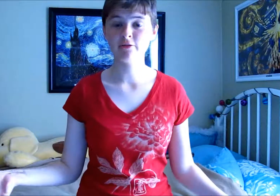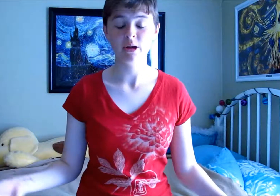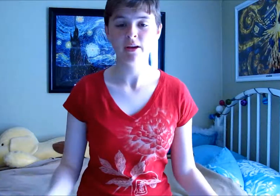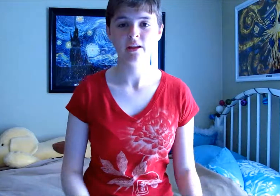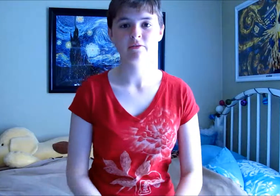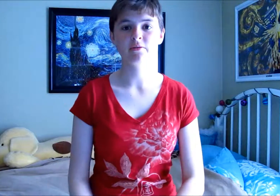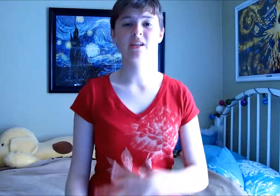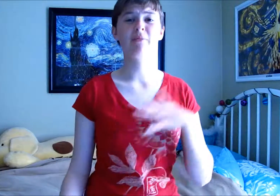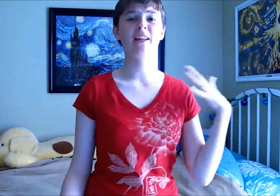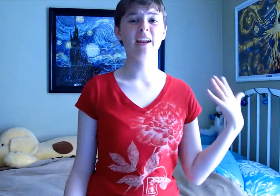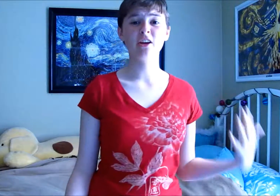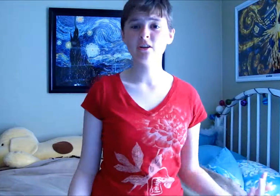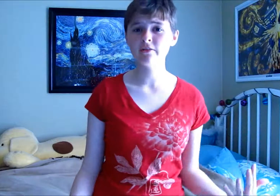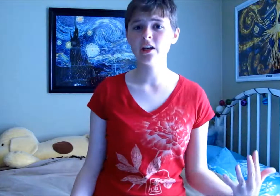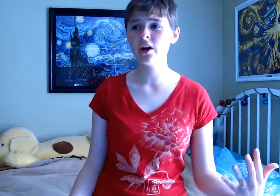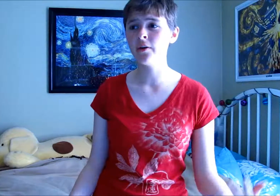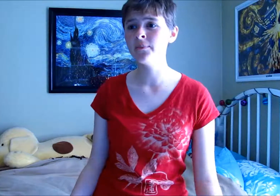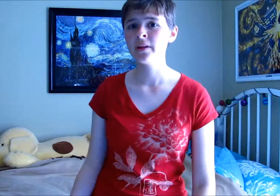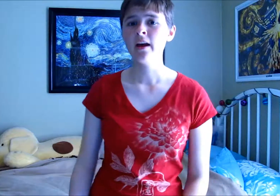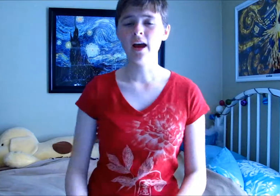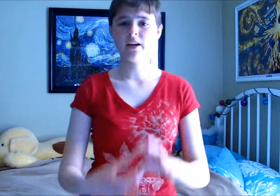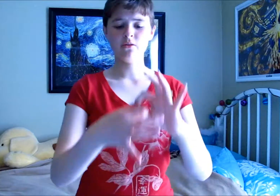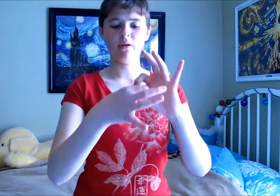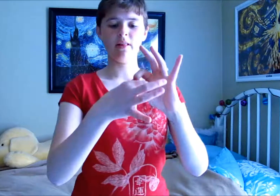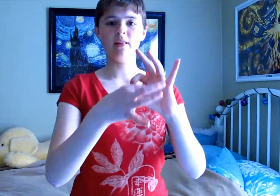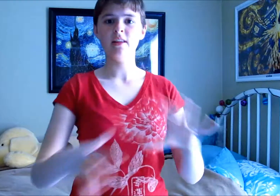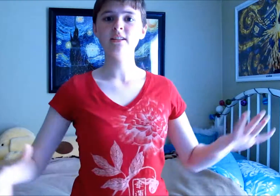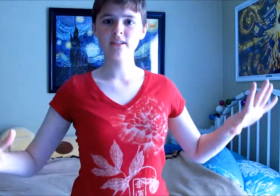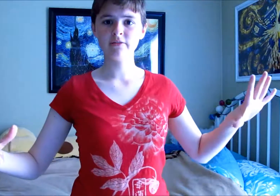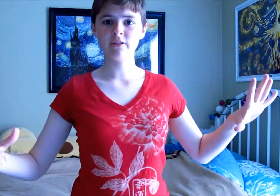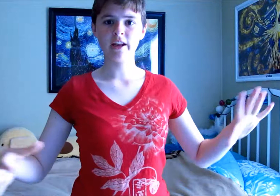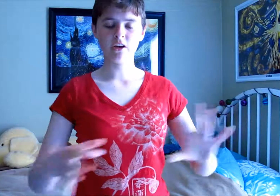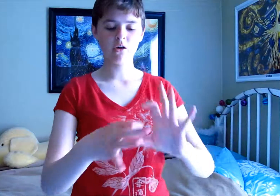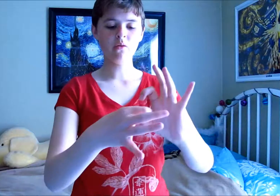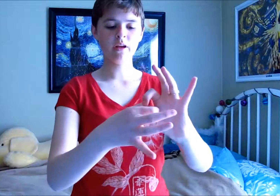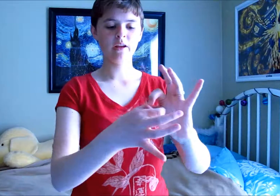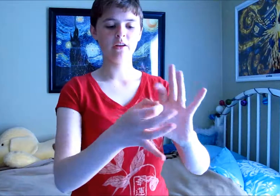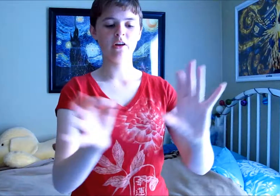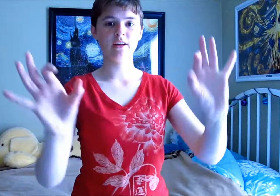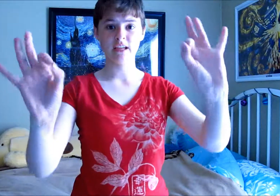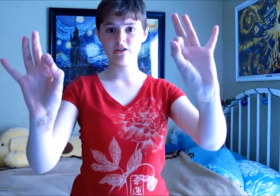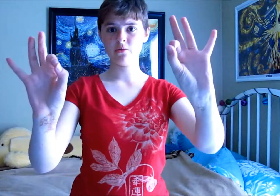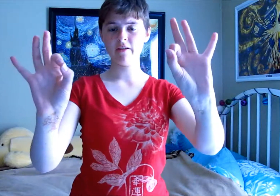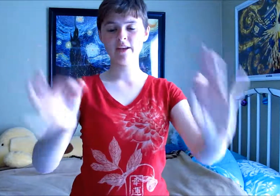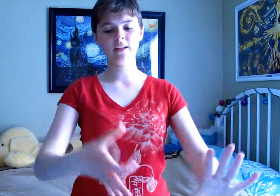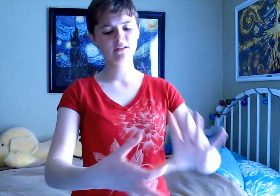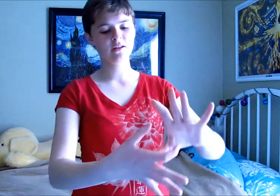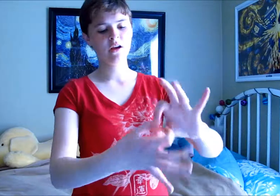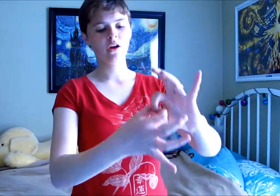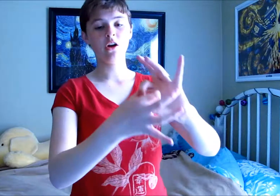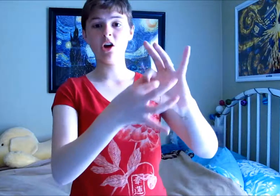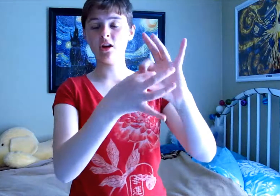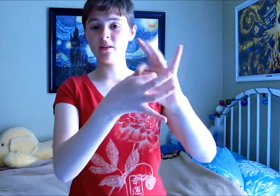free. And if you've seen my Let It Go video, I do this for Let It Go. You're going to take 2 F hands, going to hook them